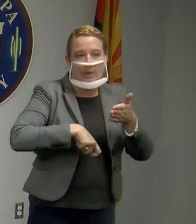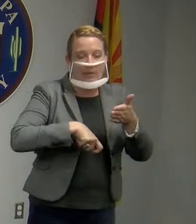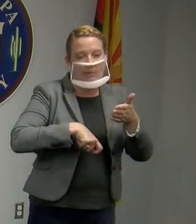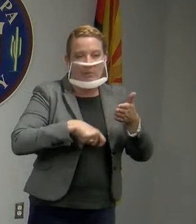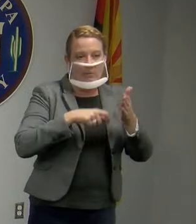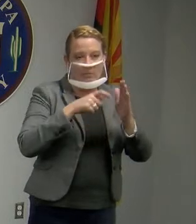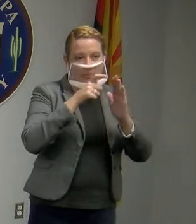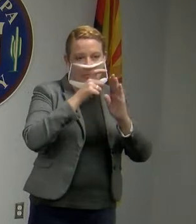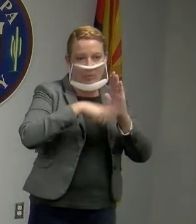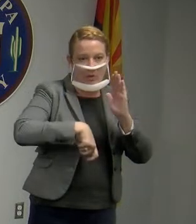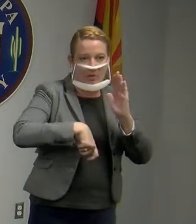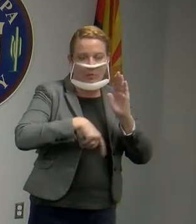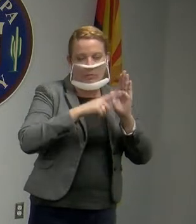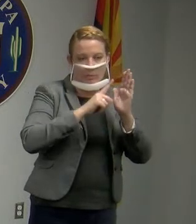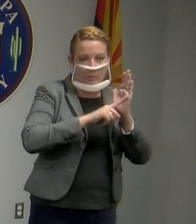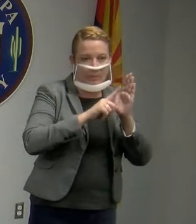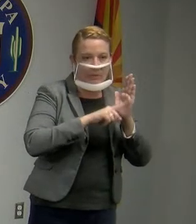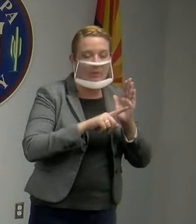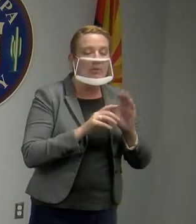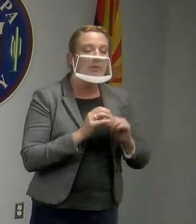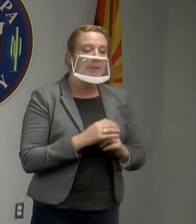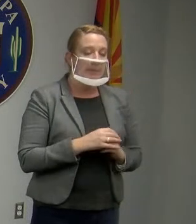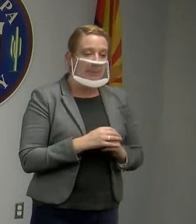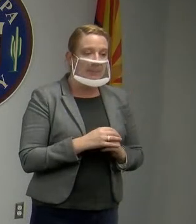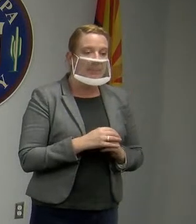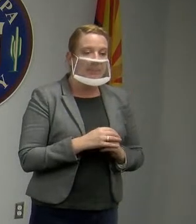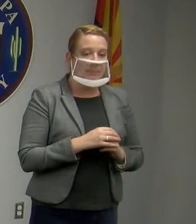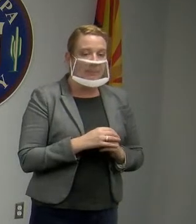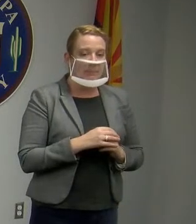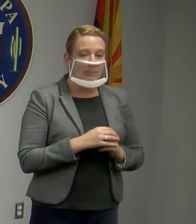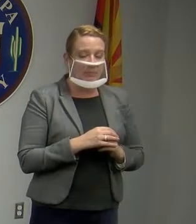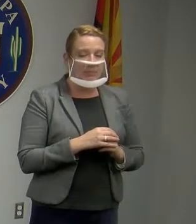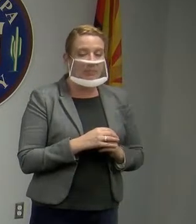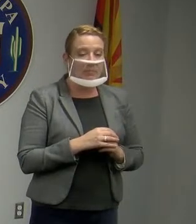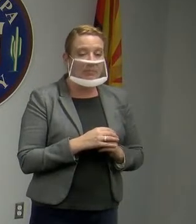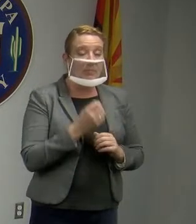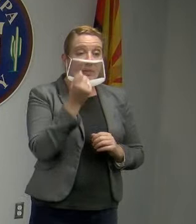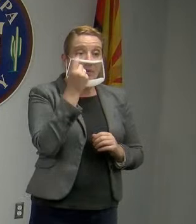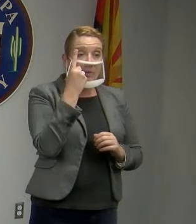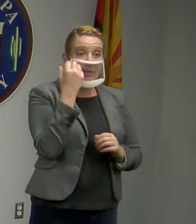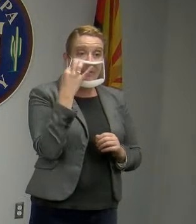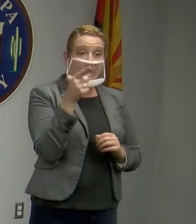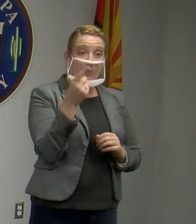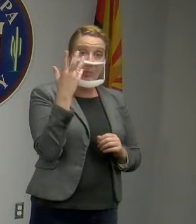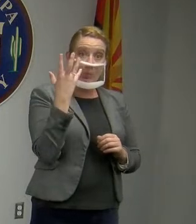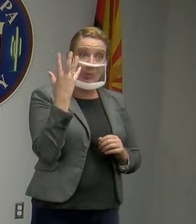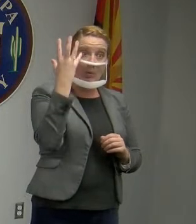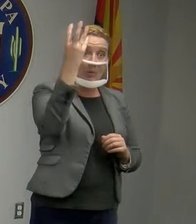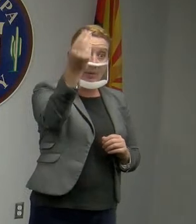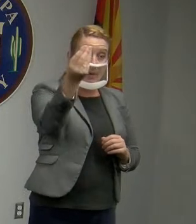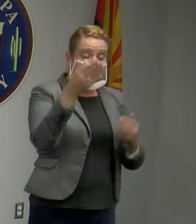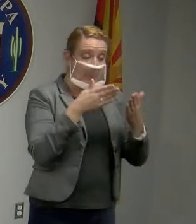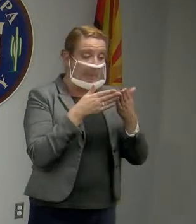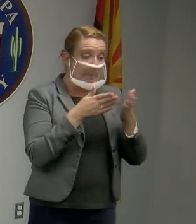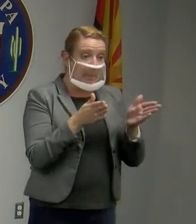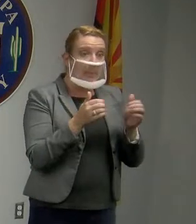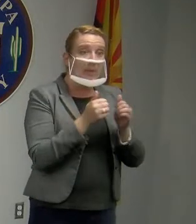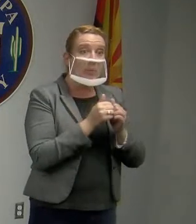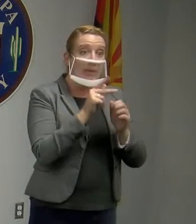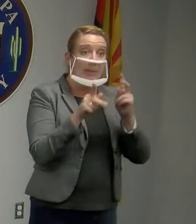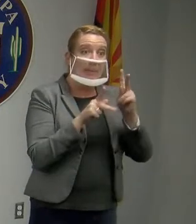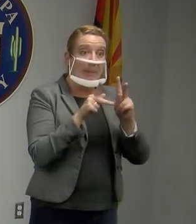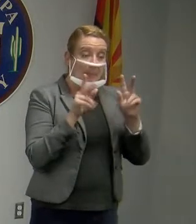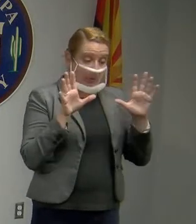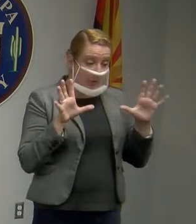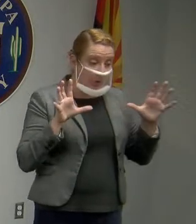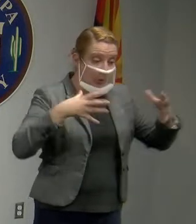What I can say is that the general concept of knowing that if you're going out in public in a large group of people,